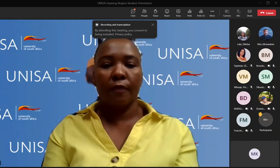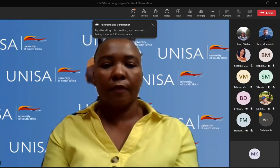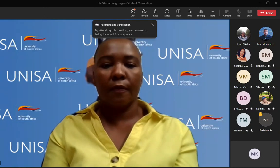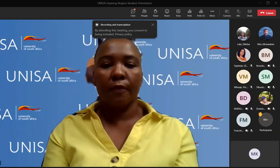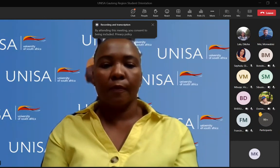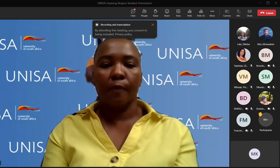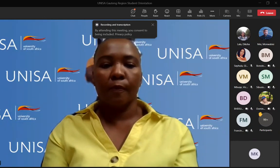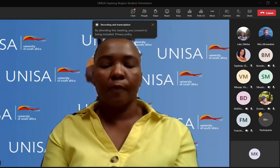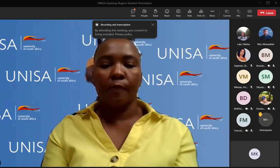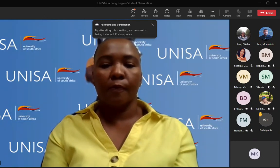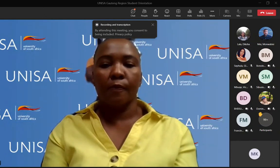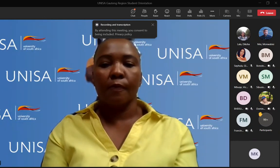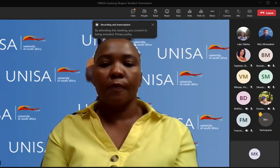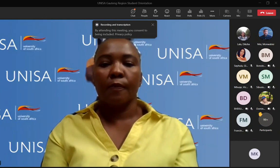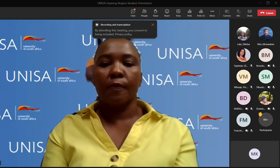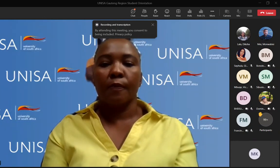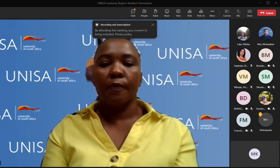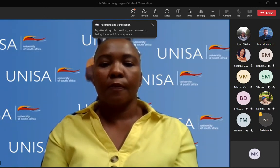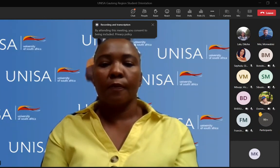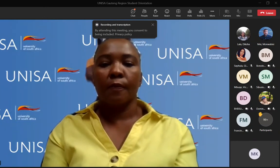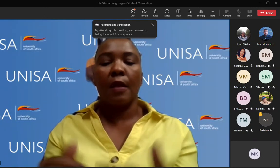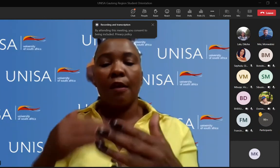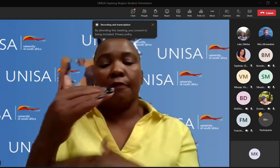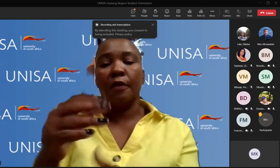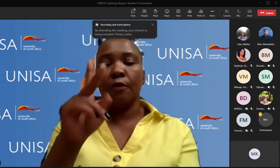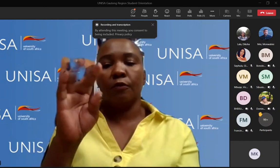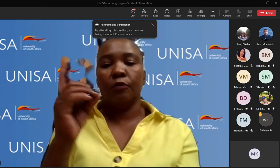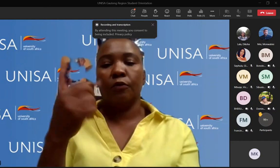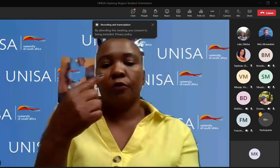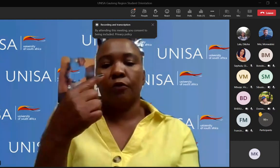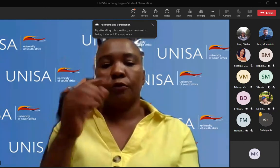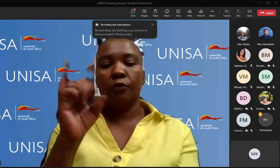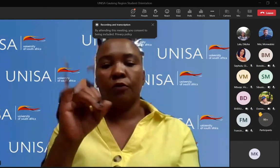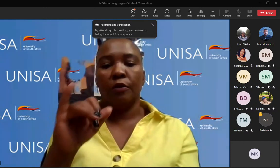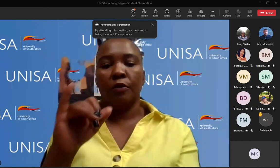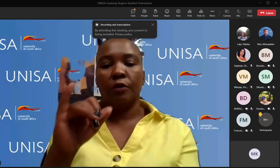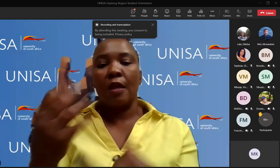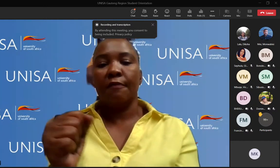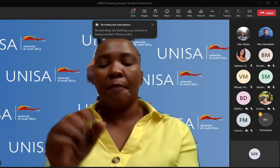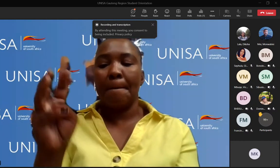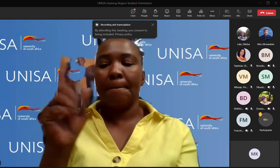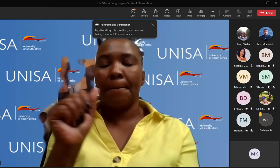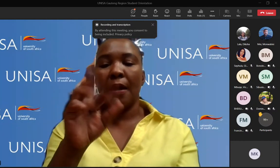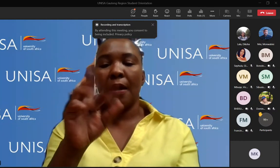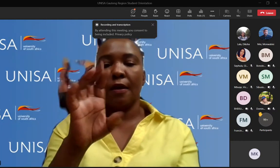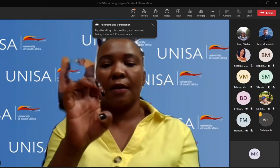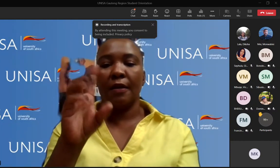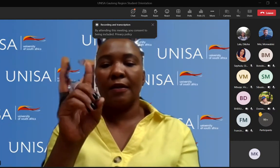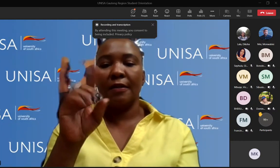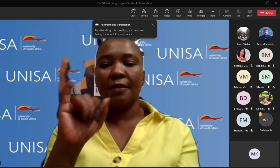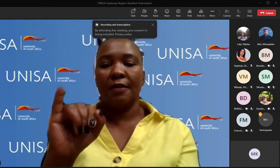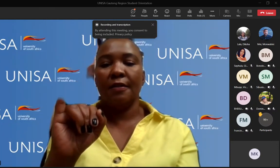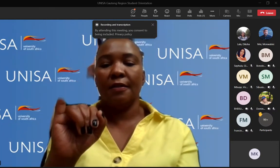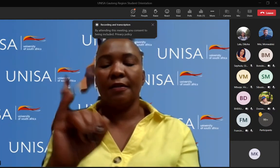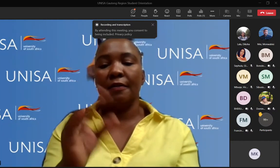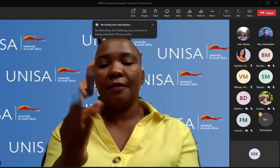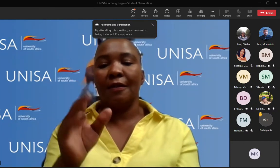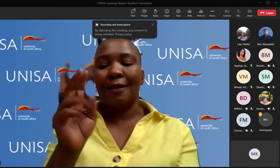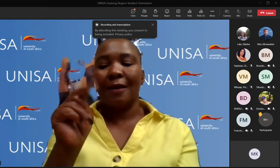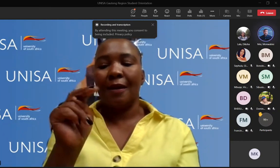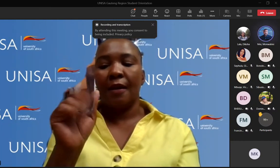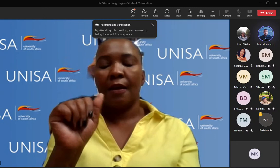after Jose we have a hand from my ready now lady okay let's go tonight maybe a photo